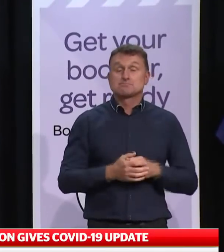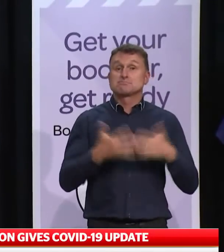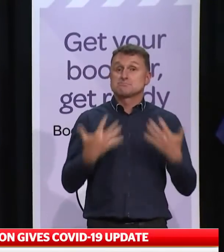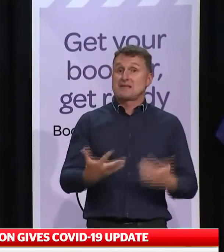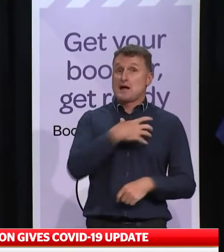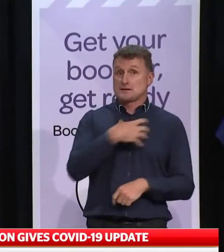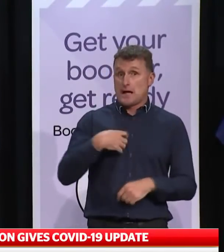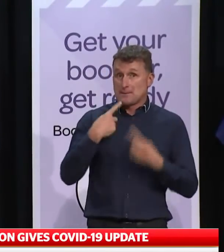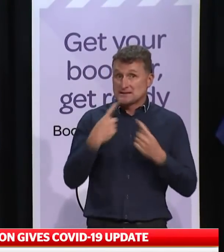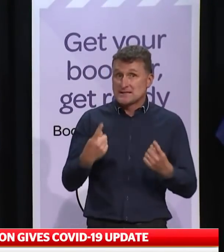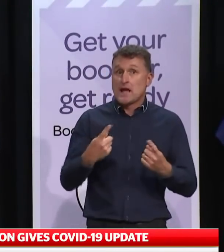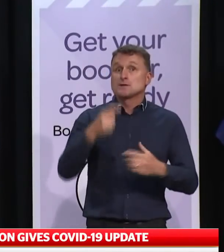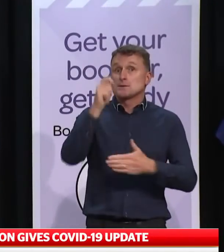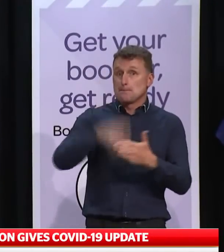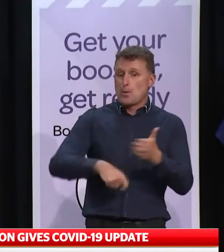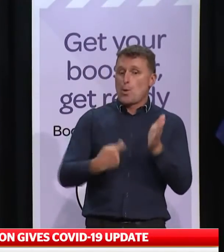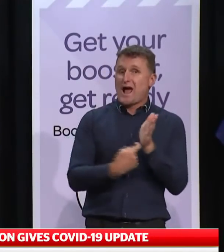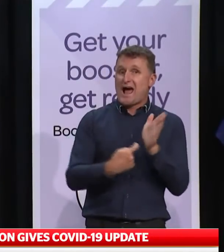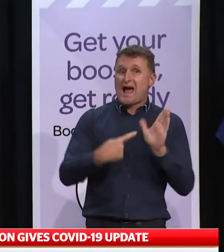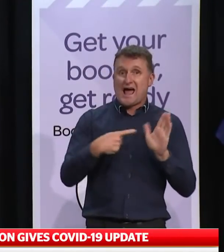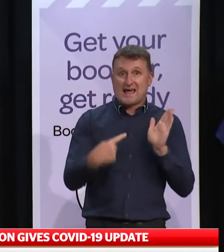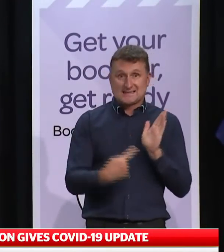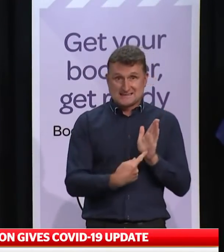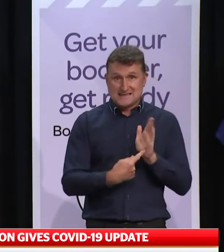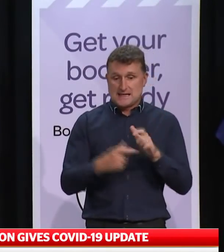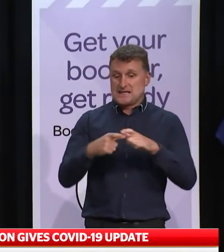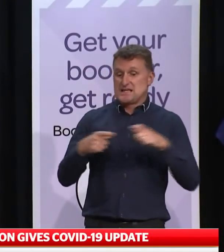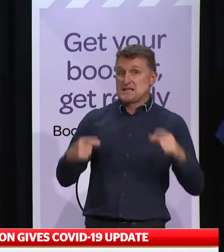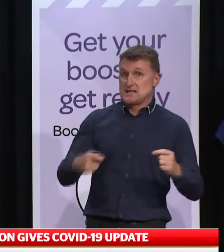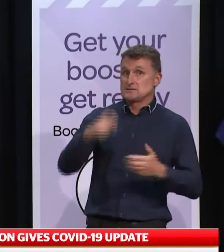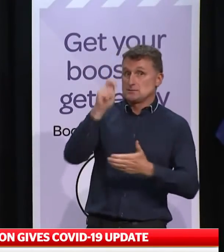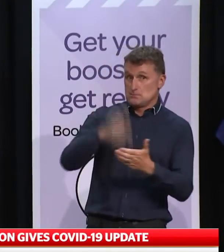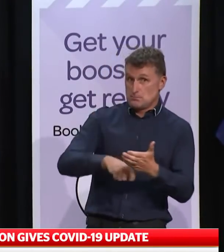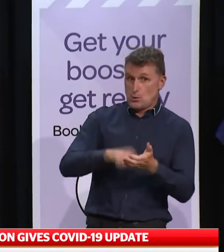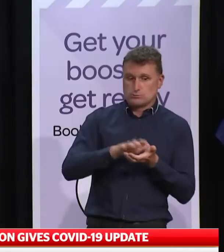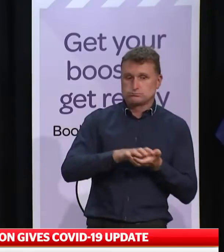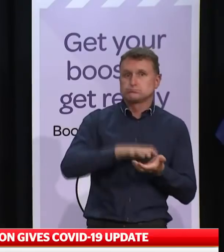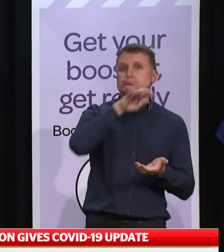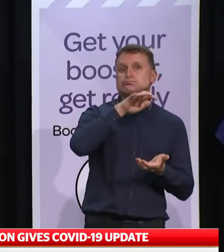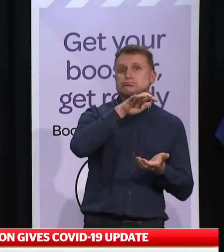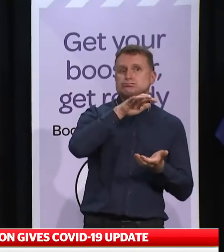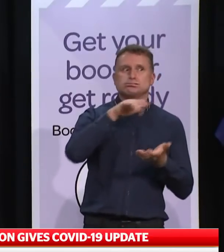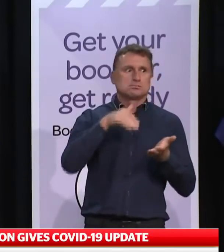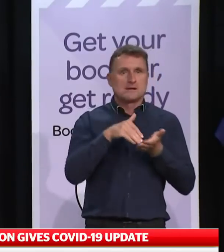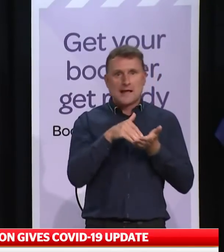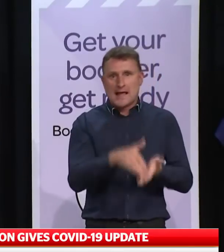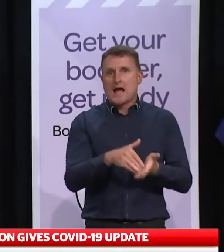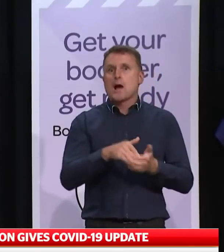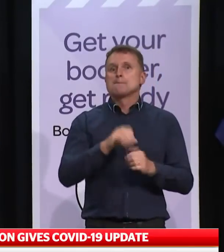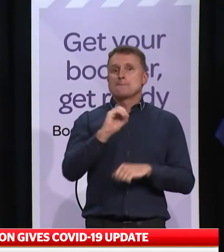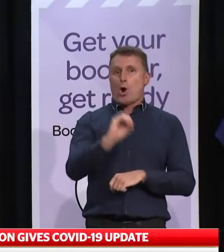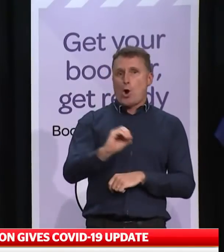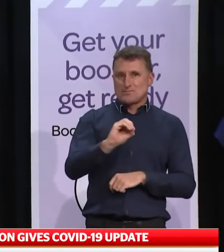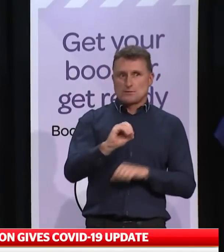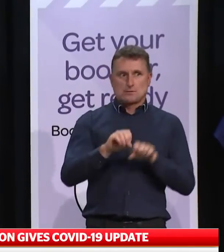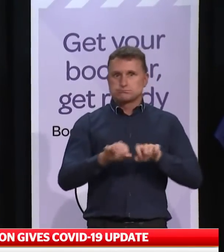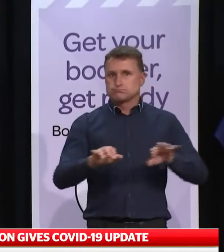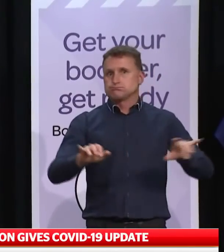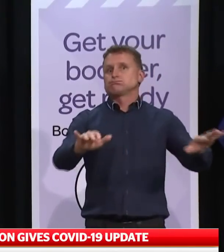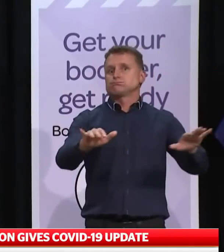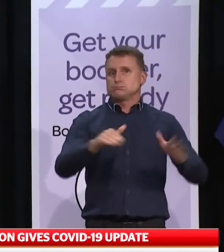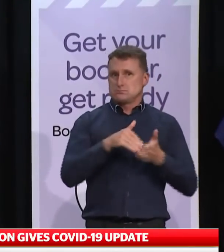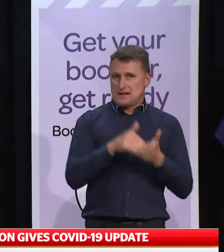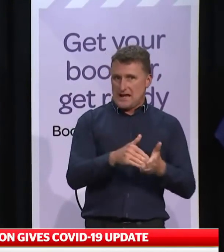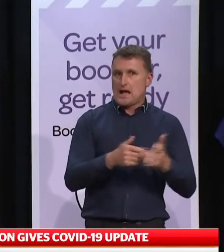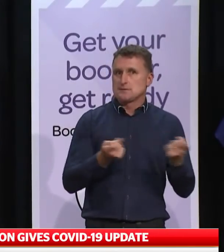antigen tests to help New Zealand deal with a widespread outbreak in the coming months. Last week and over the weekend, the government